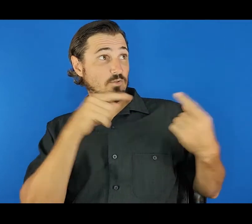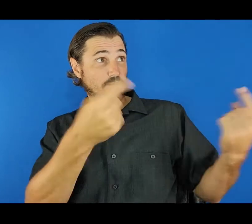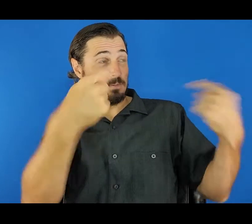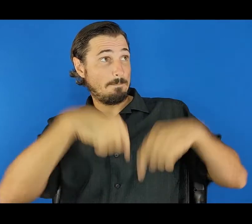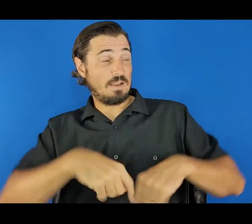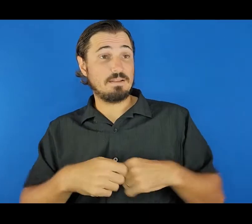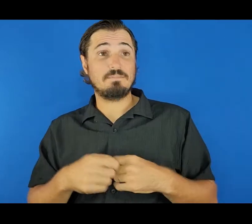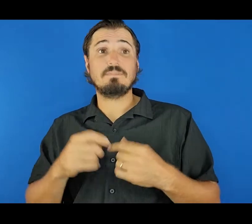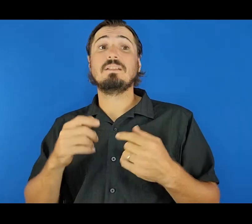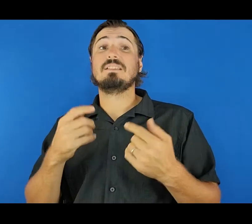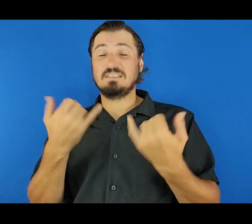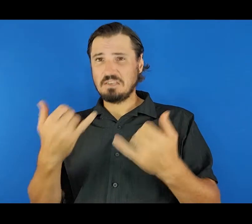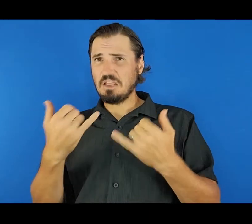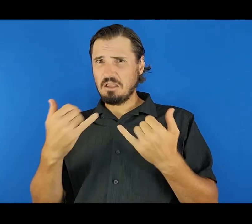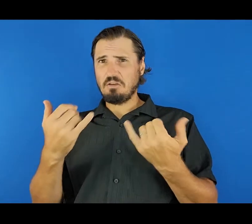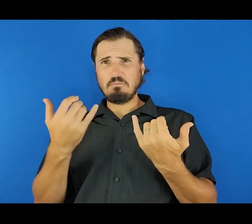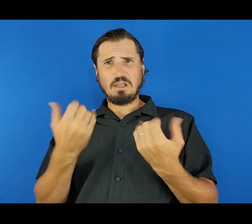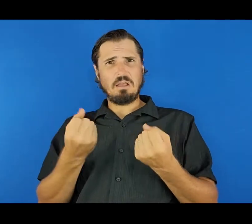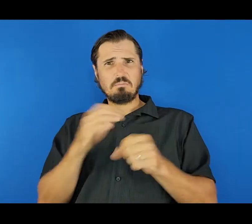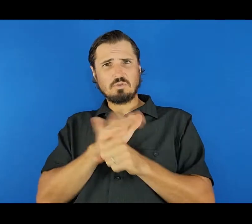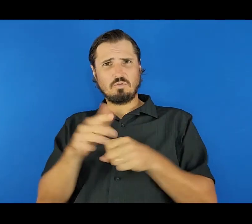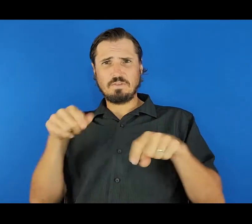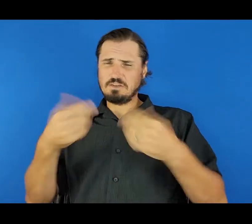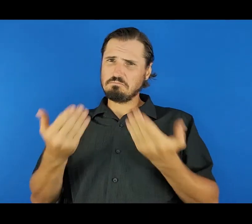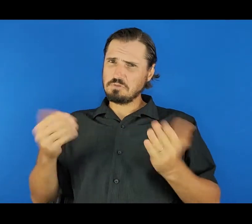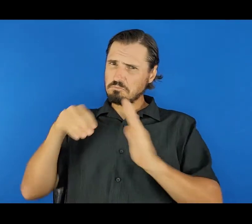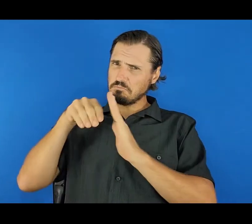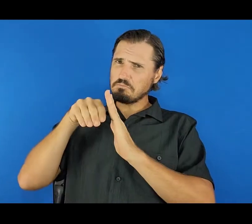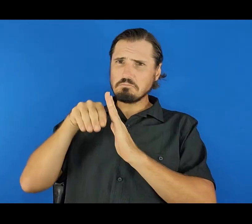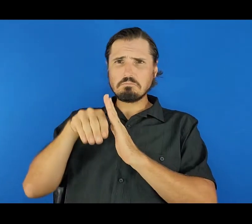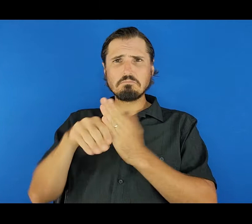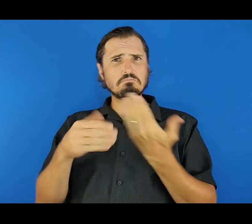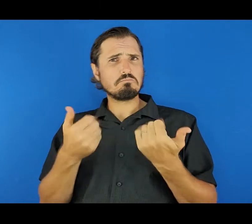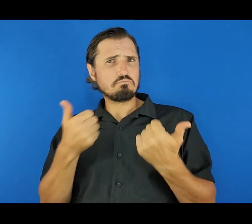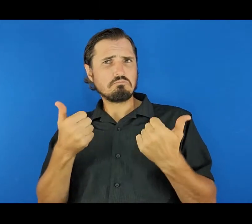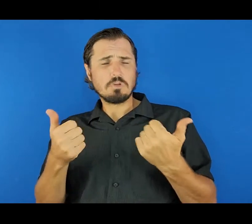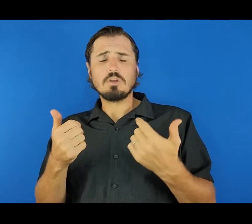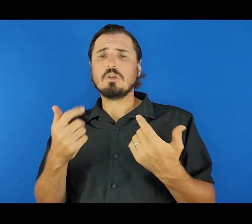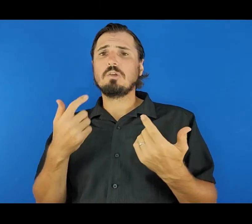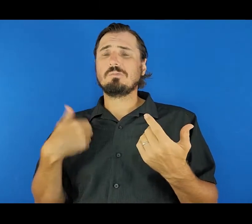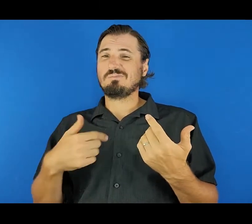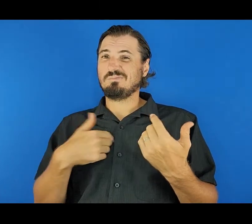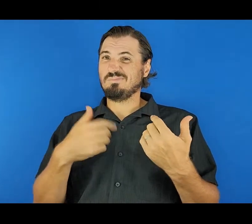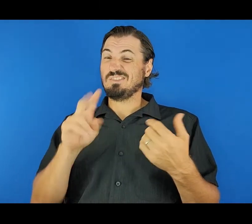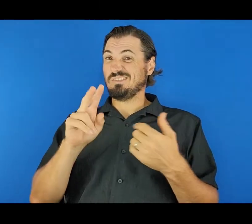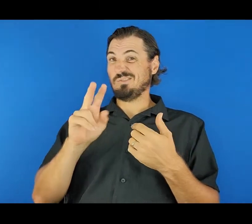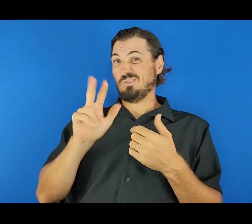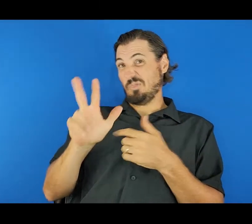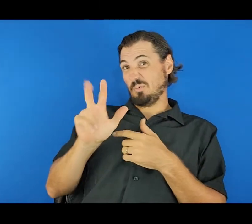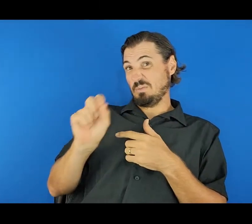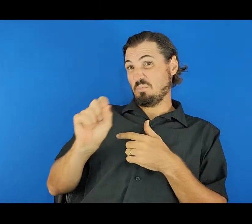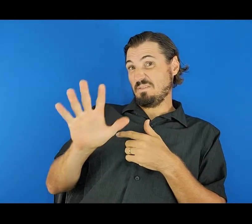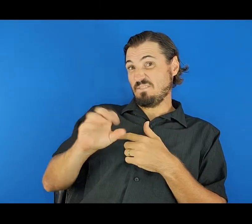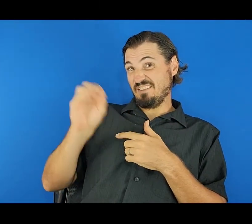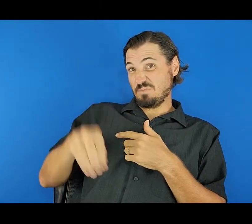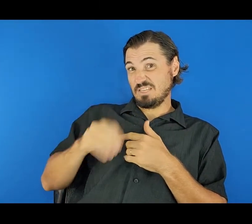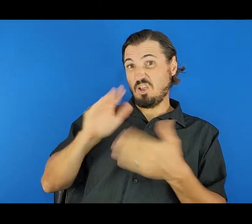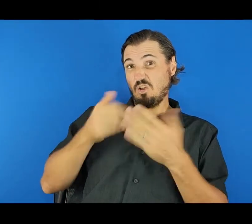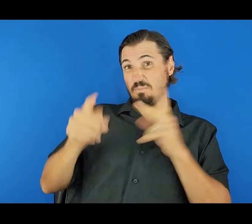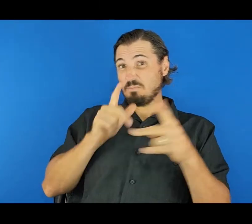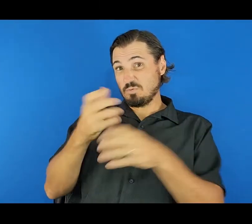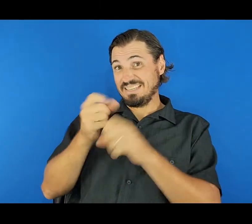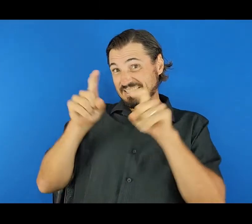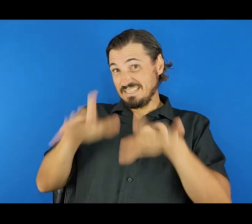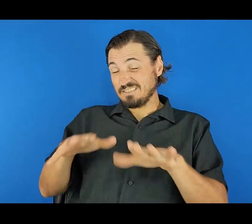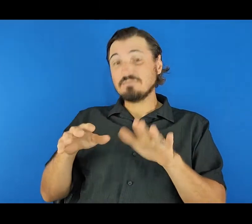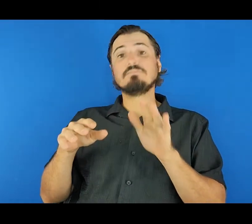back. Our average daily case counts are continuing a modest decline, which is encouraging. Our test positivity rate is at 3.5%, down